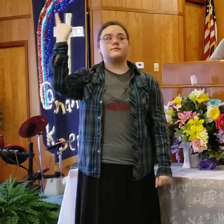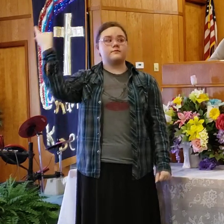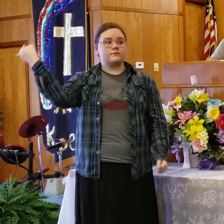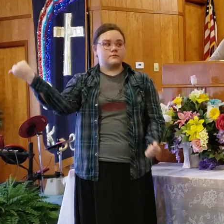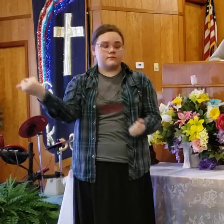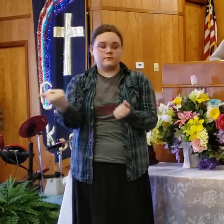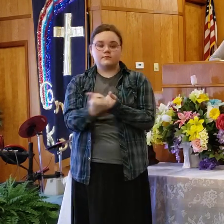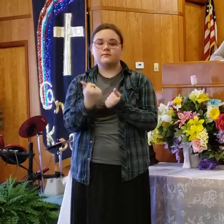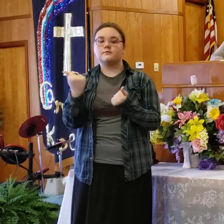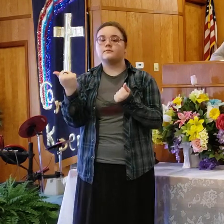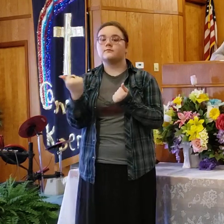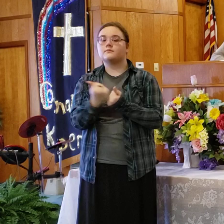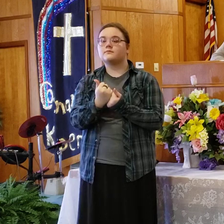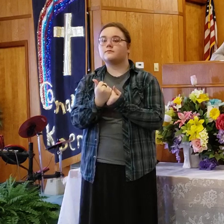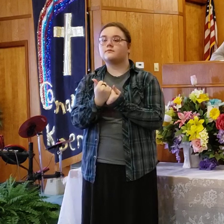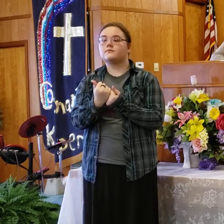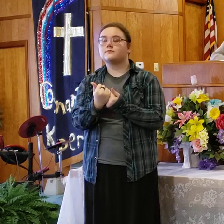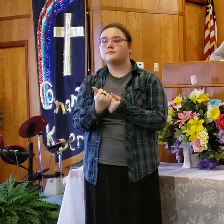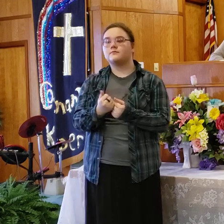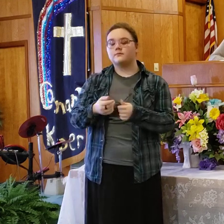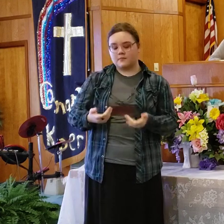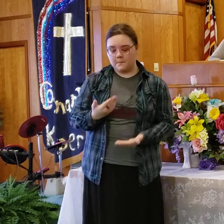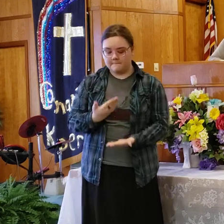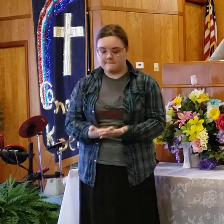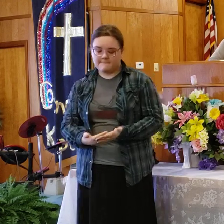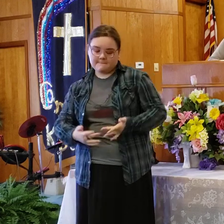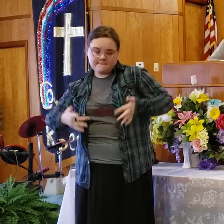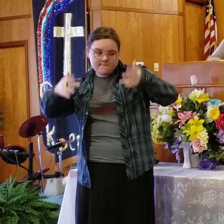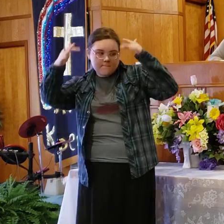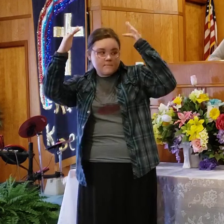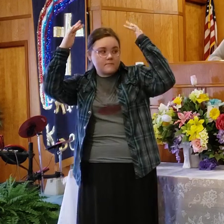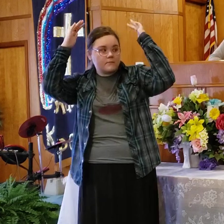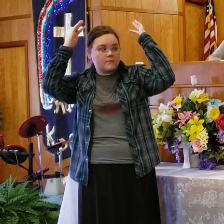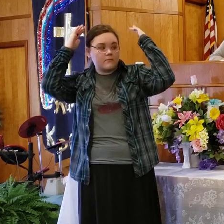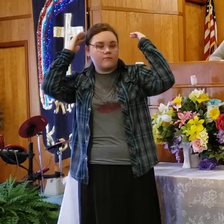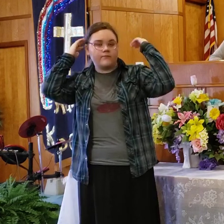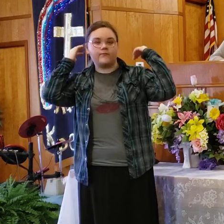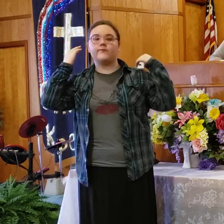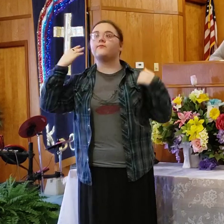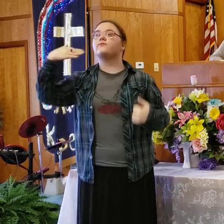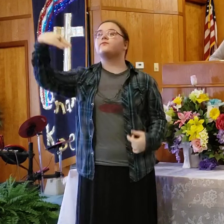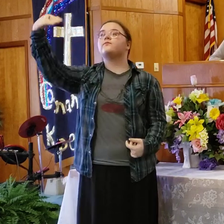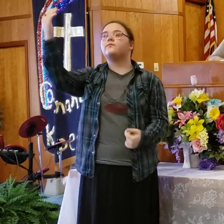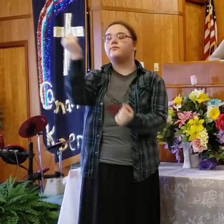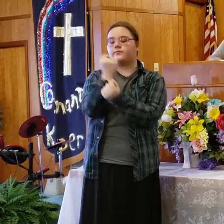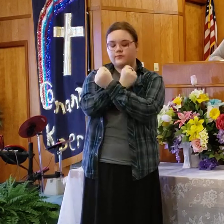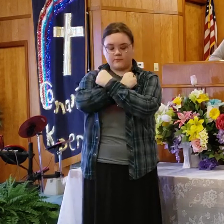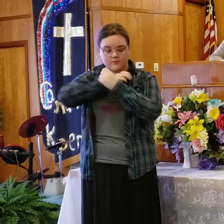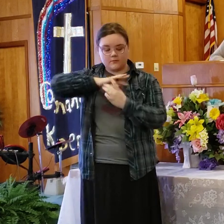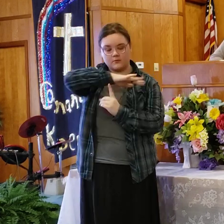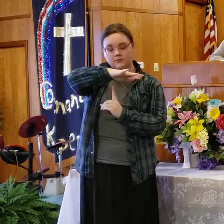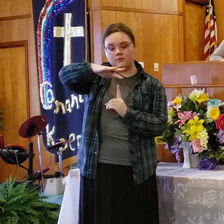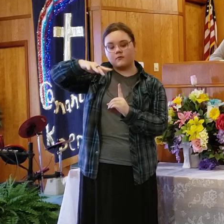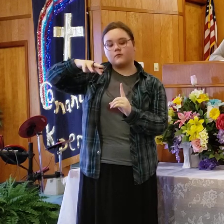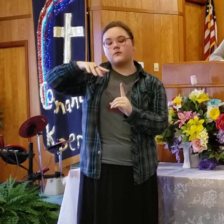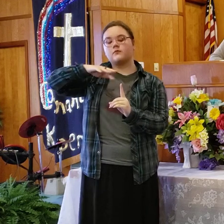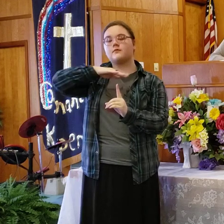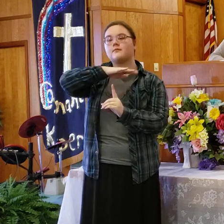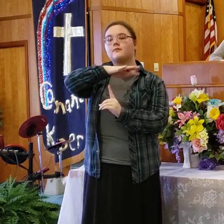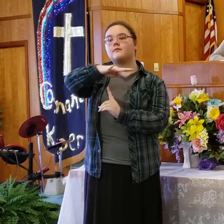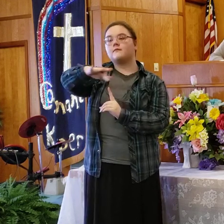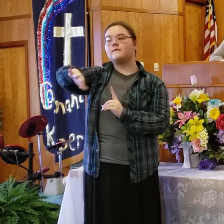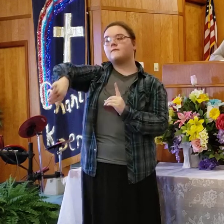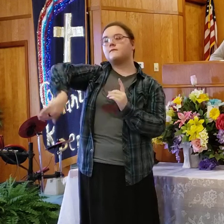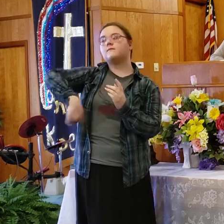alone are the anchor, and my sails are torn. Your love surrounds